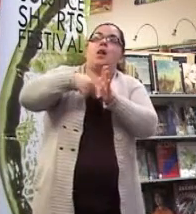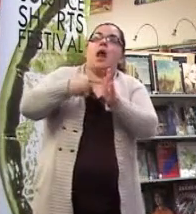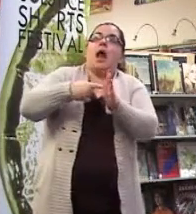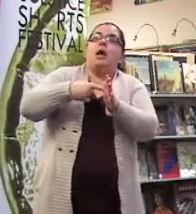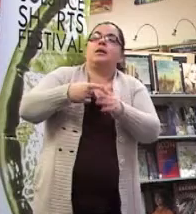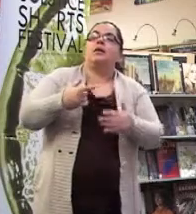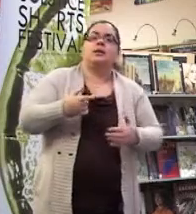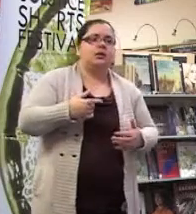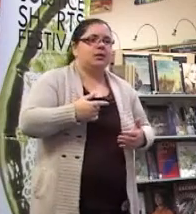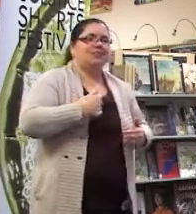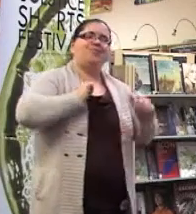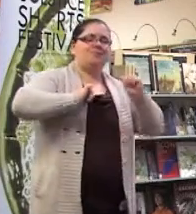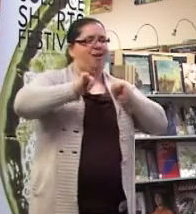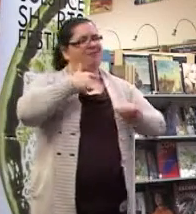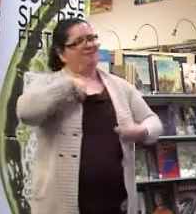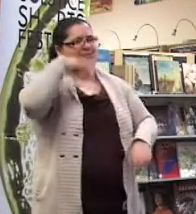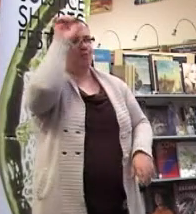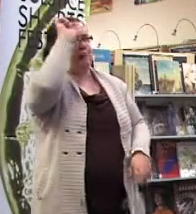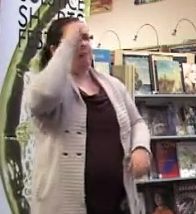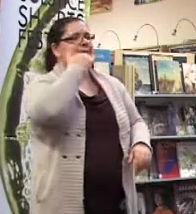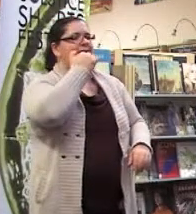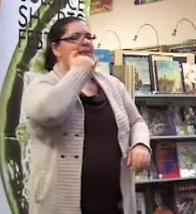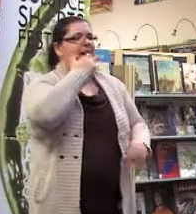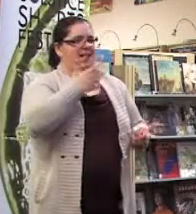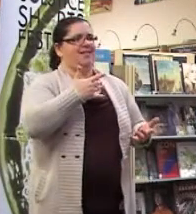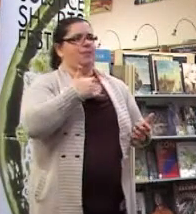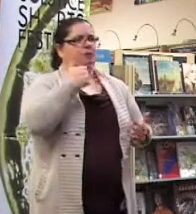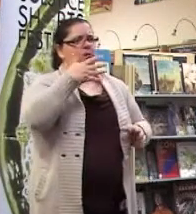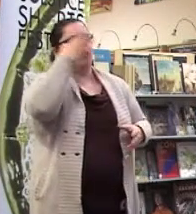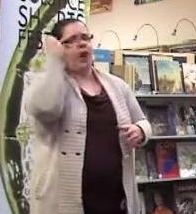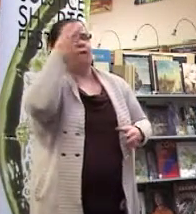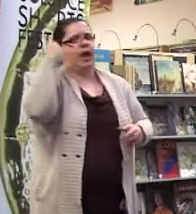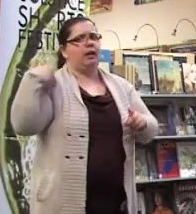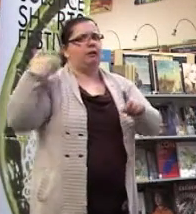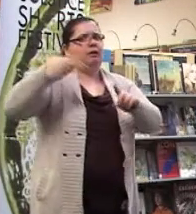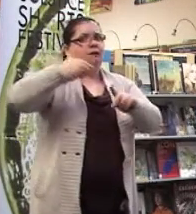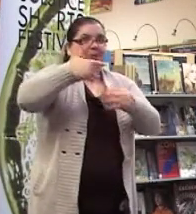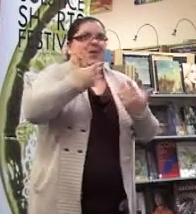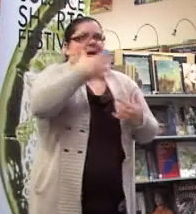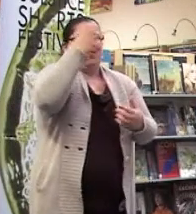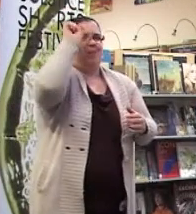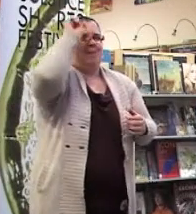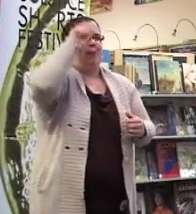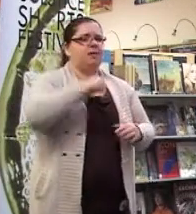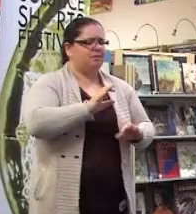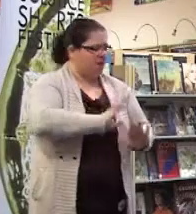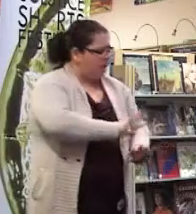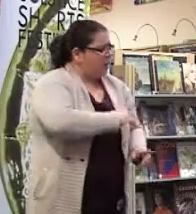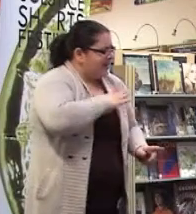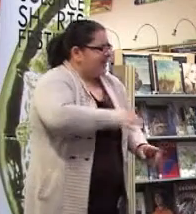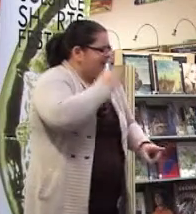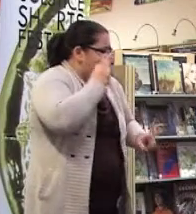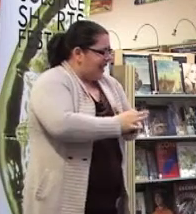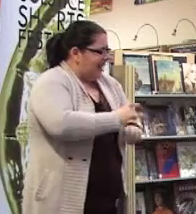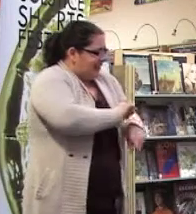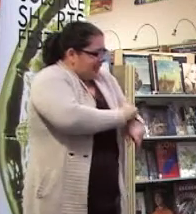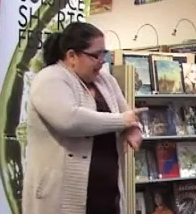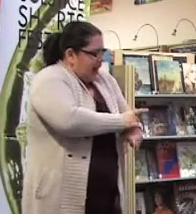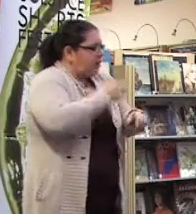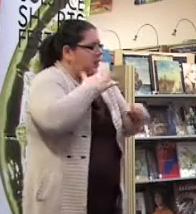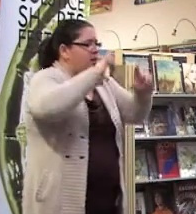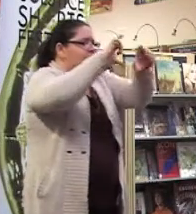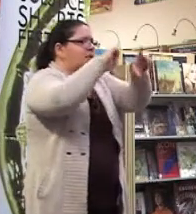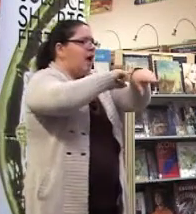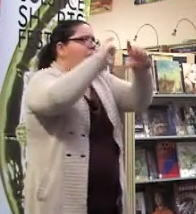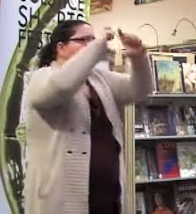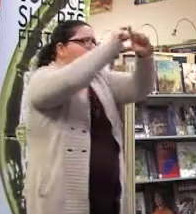she breathes, proud that she has remembered the date which she has always been forgetting. An alarm child, we need to know the exact second the clock